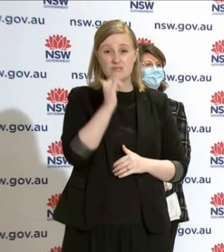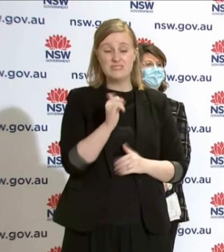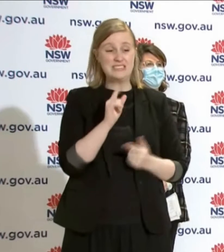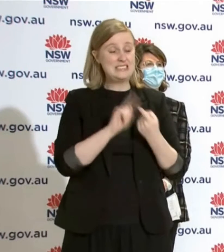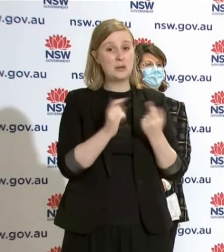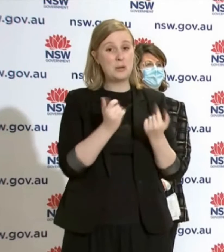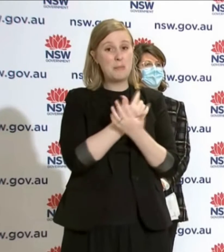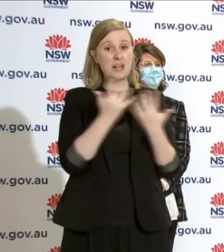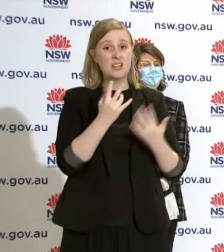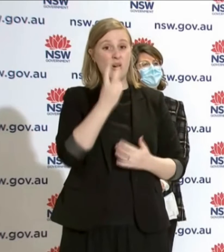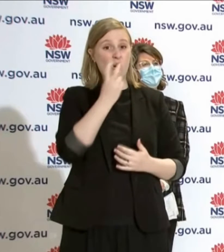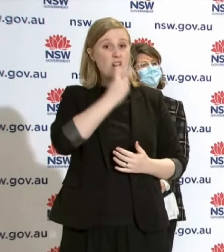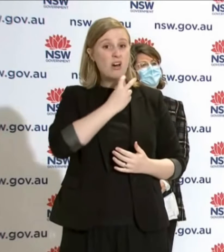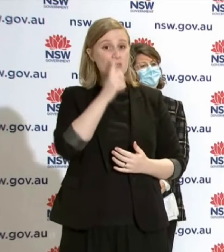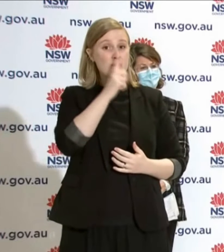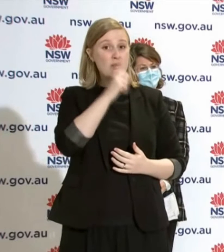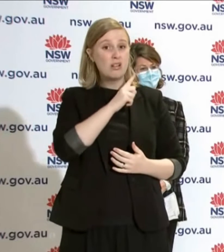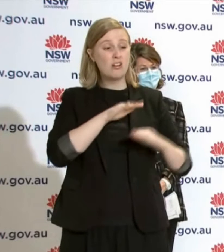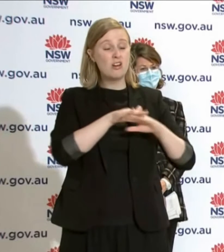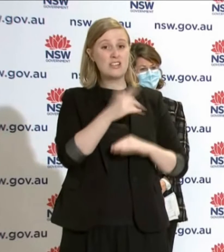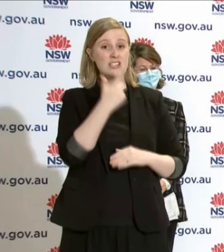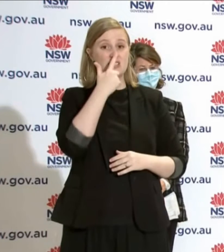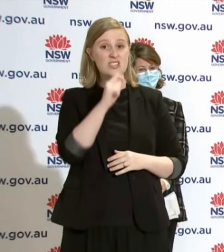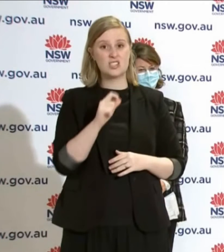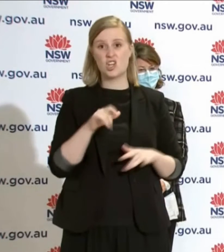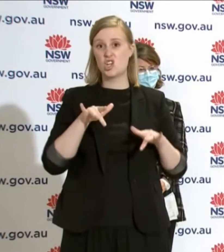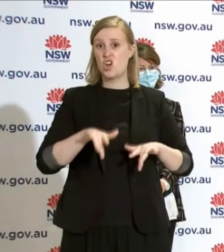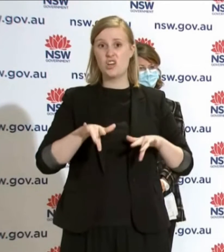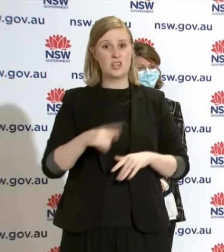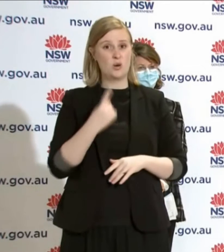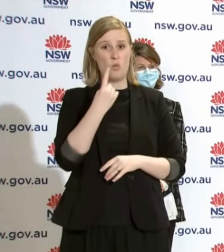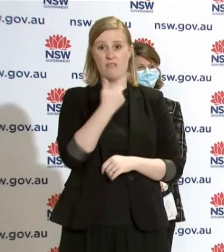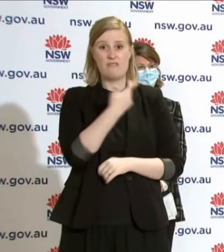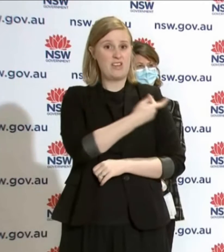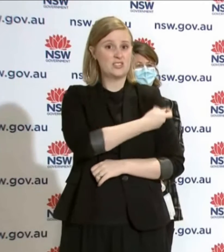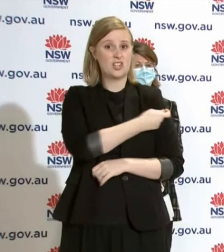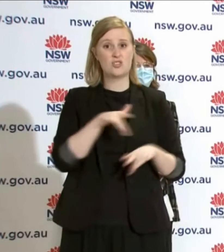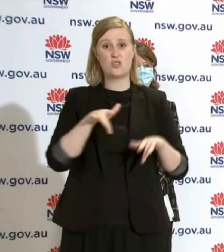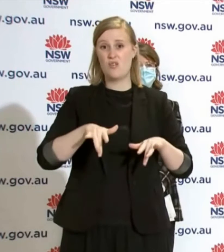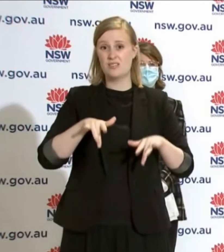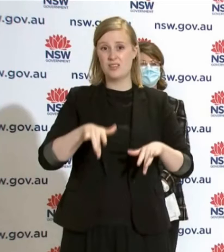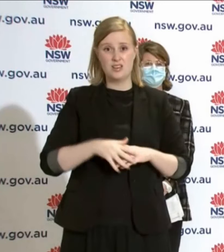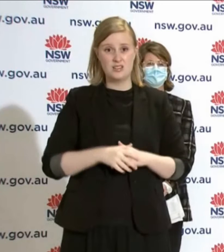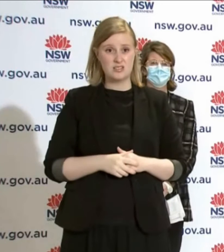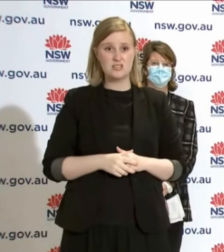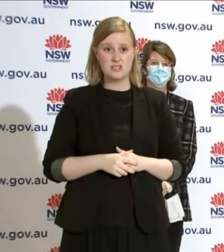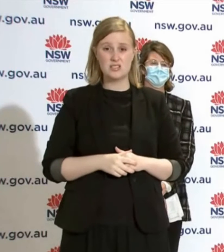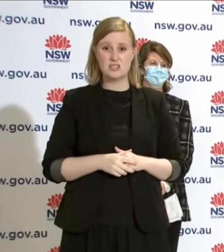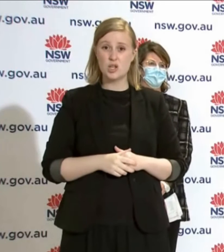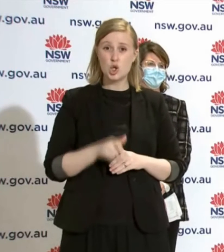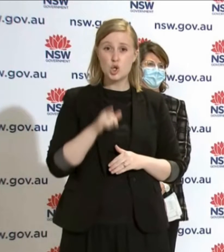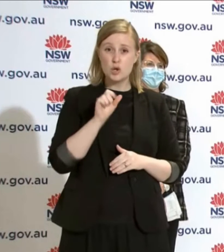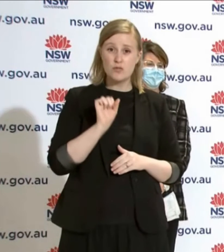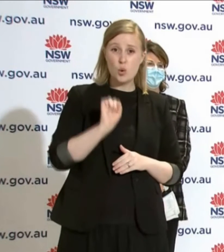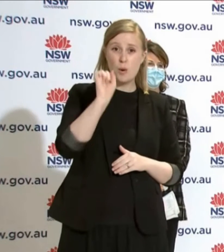that have not received their first dose. And so if you have a loved one that's elderly,